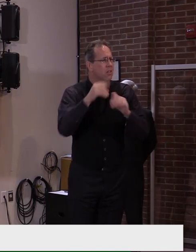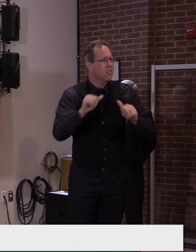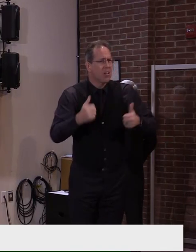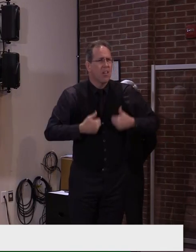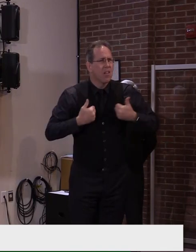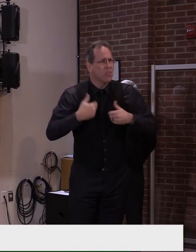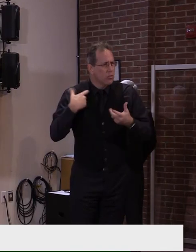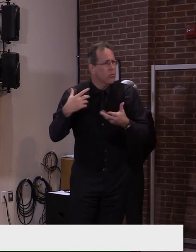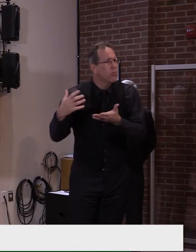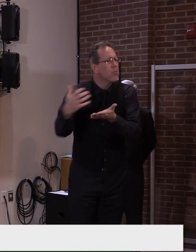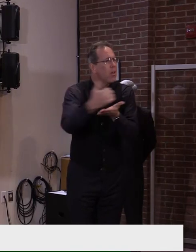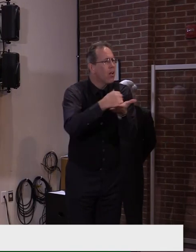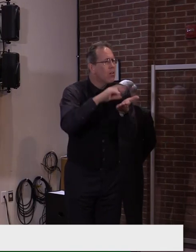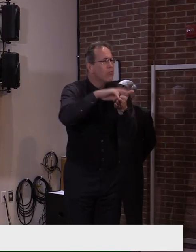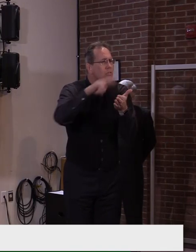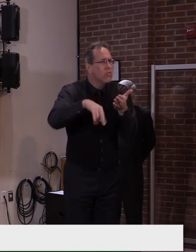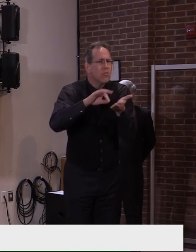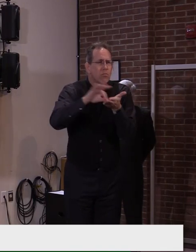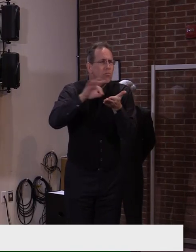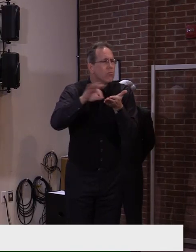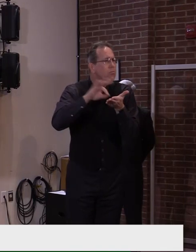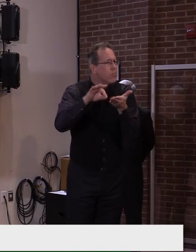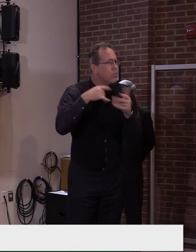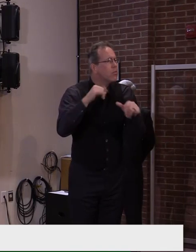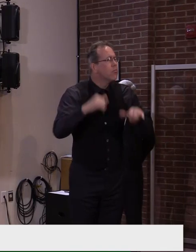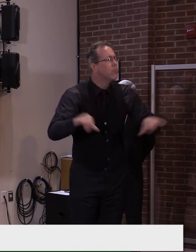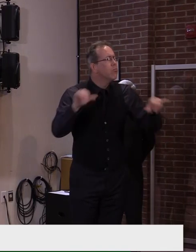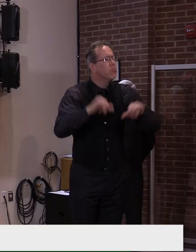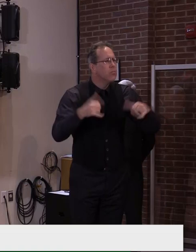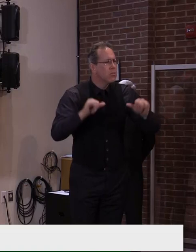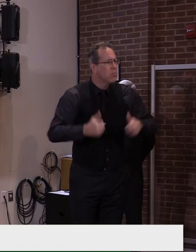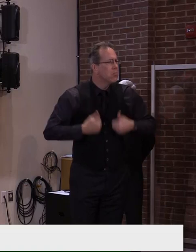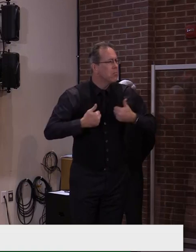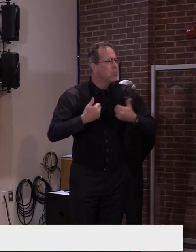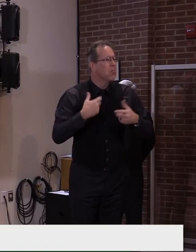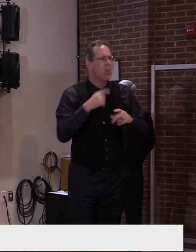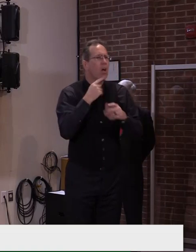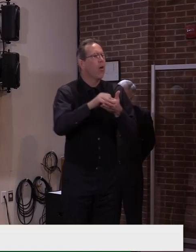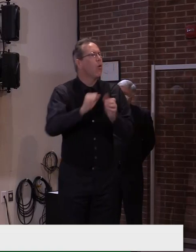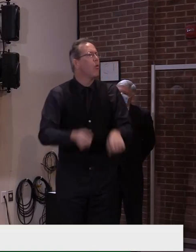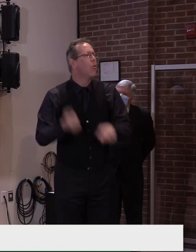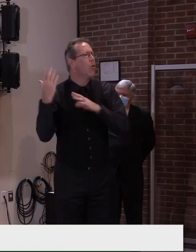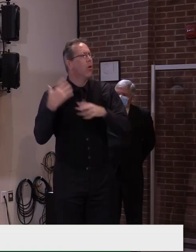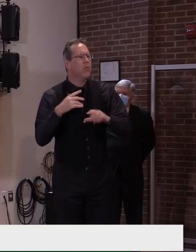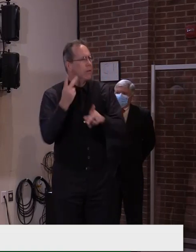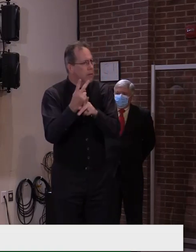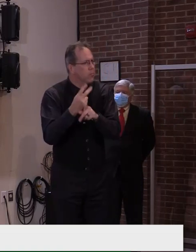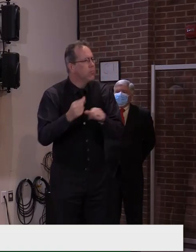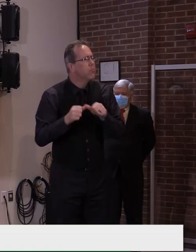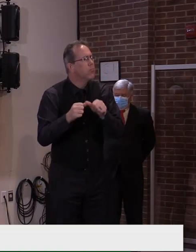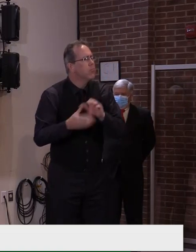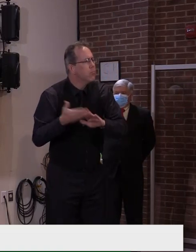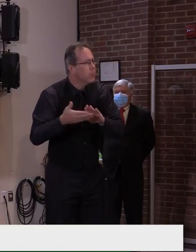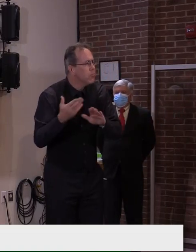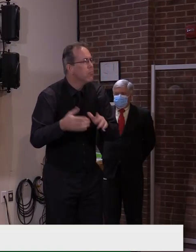But there will be a time when the phenomenon of having these state testing sites is in the